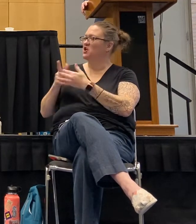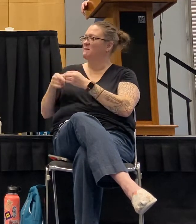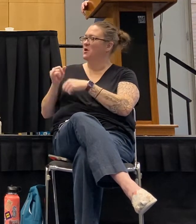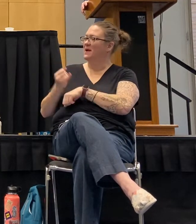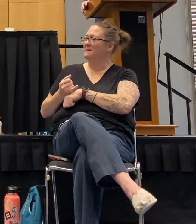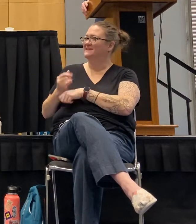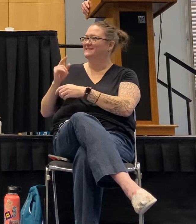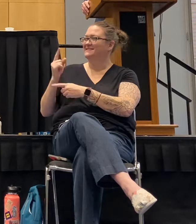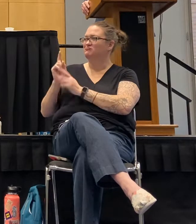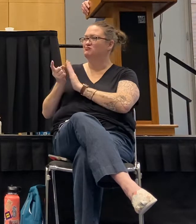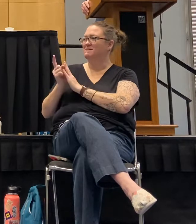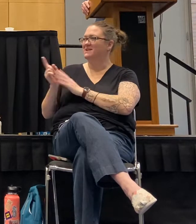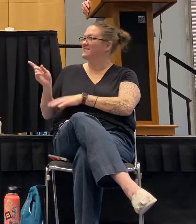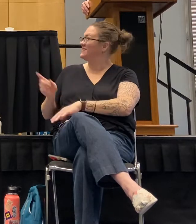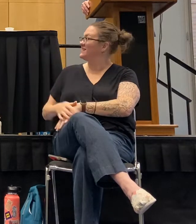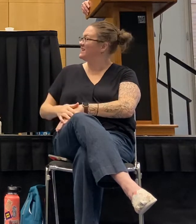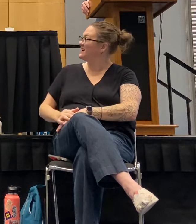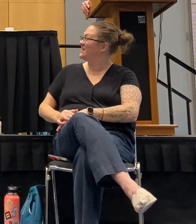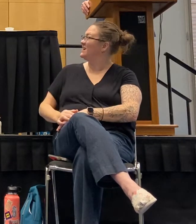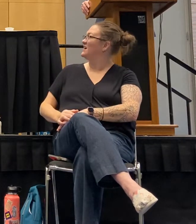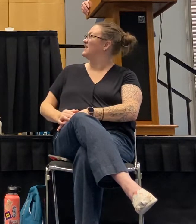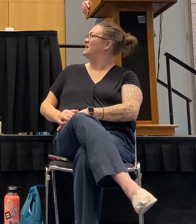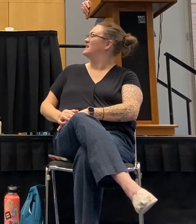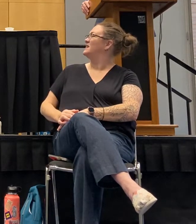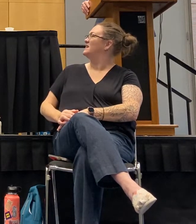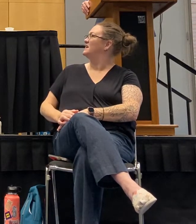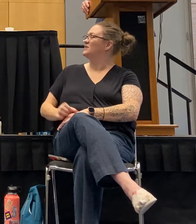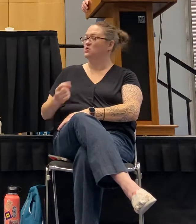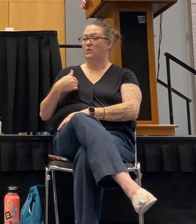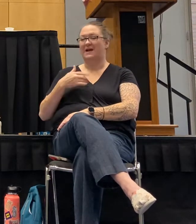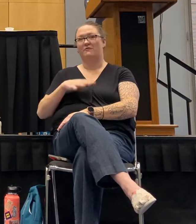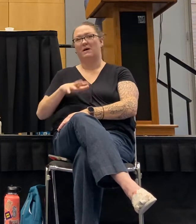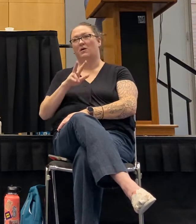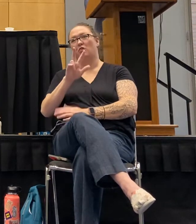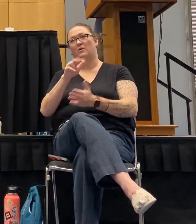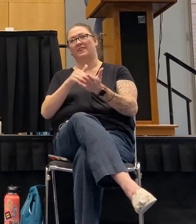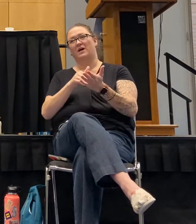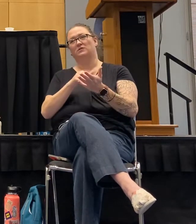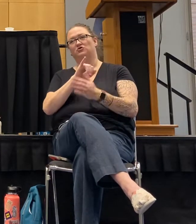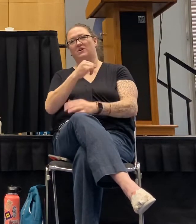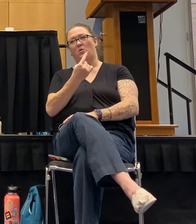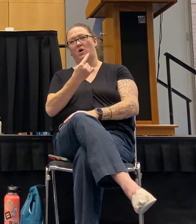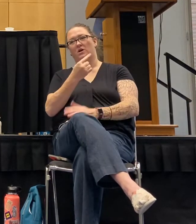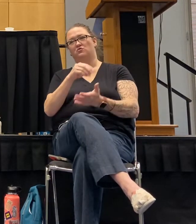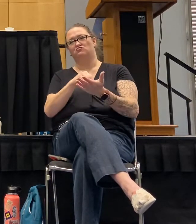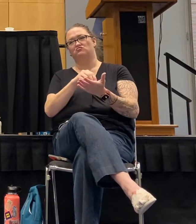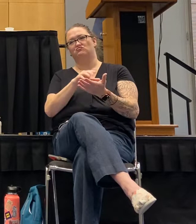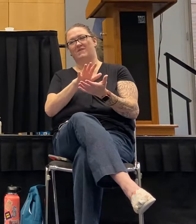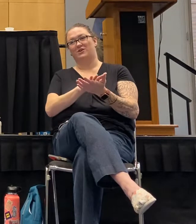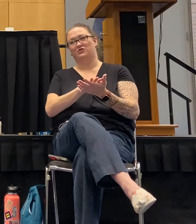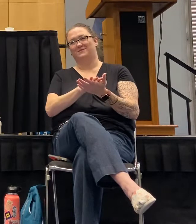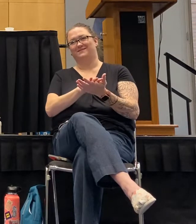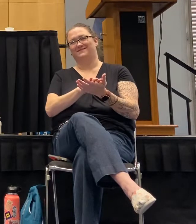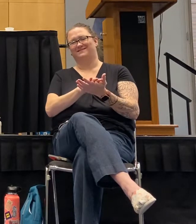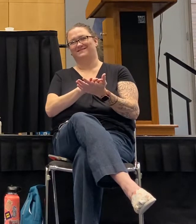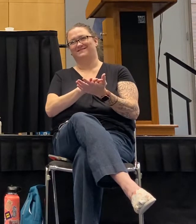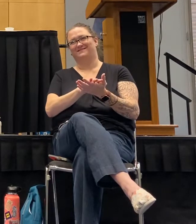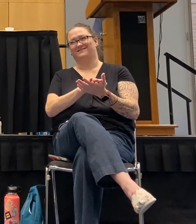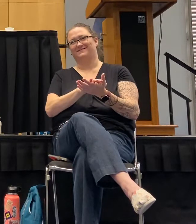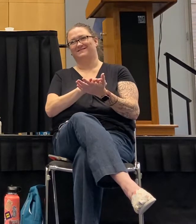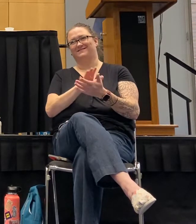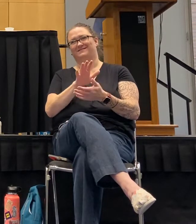campus in just a minute here, everybody. So we have about 3,000 J-1 records at